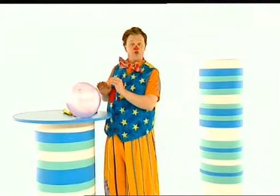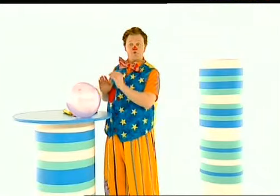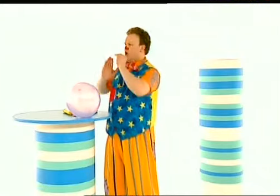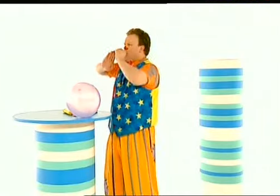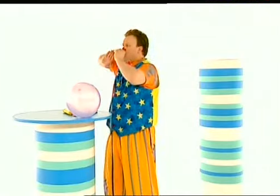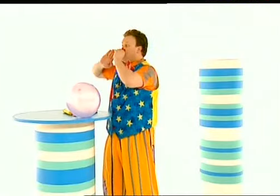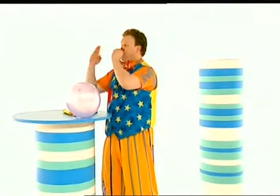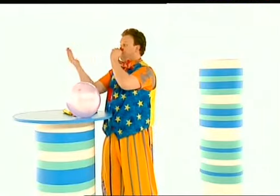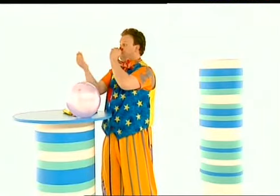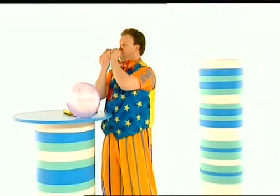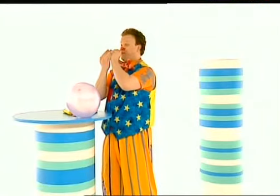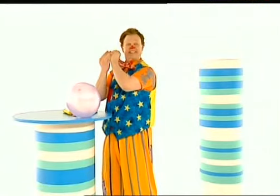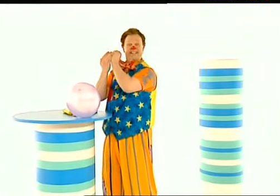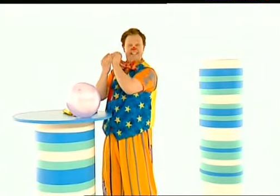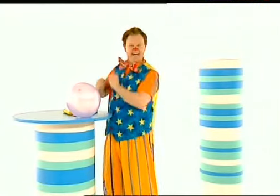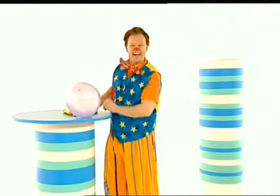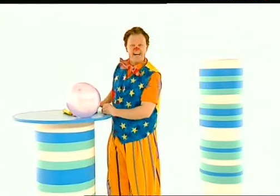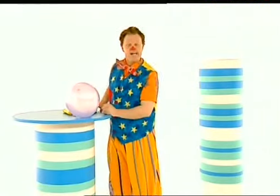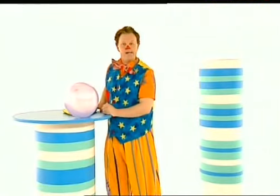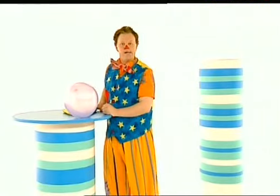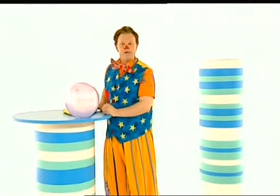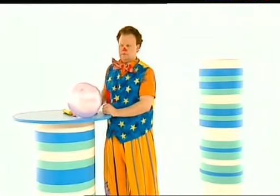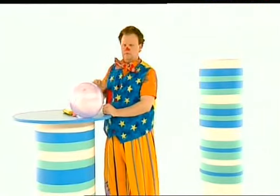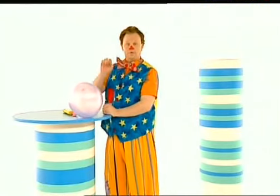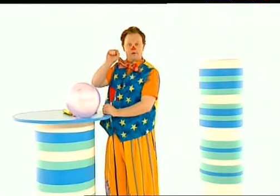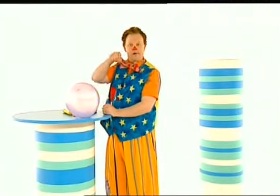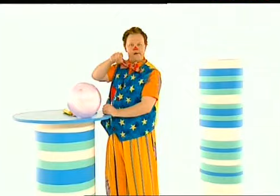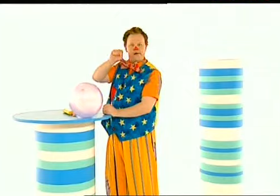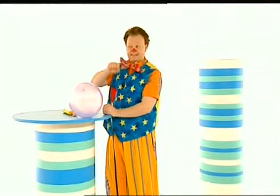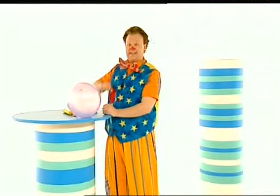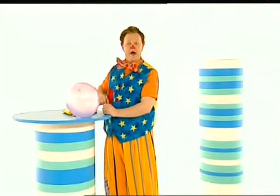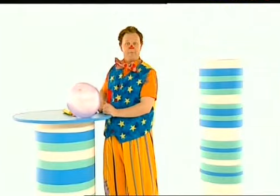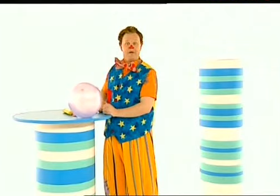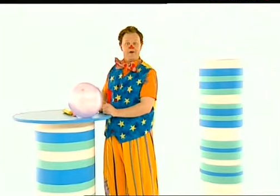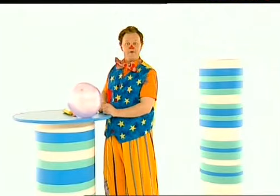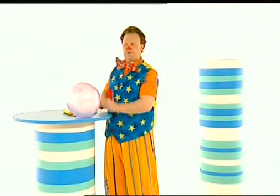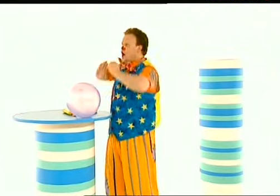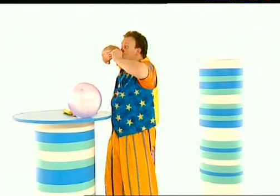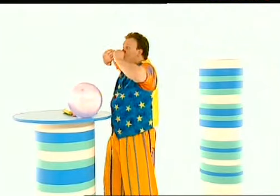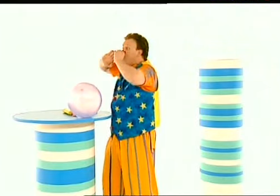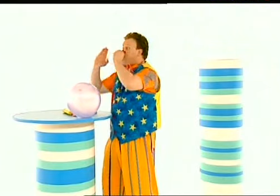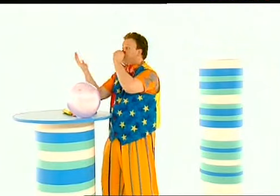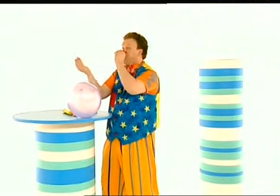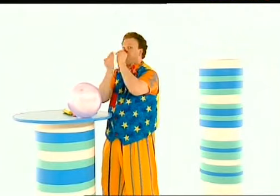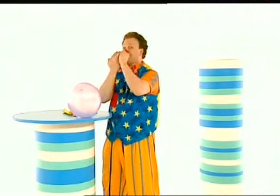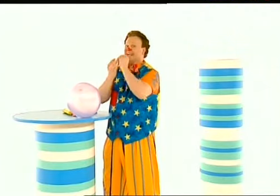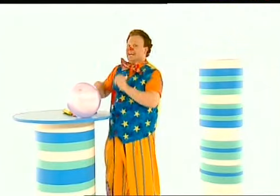balloon! A balloon, Mr. Tumble? Yes, a balloon! I